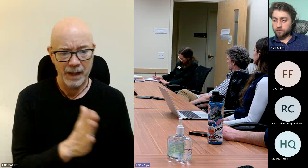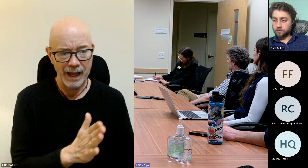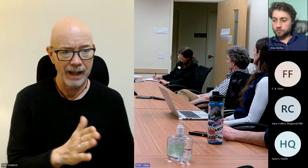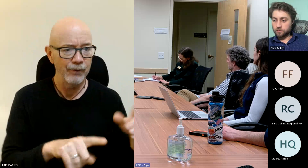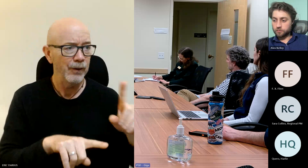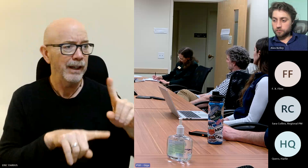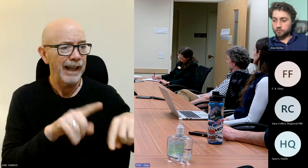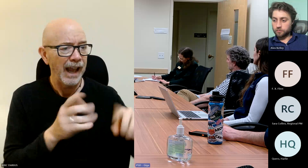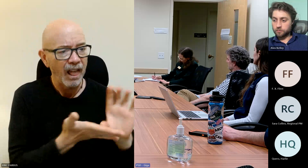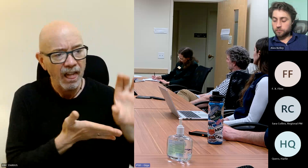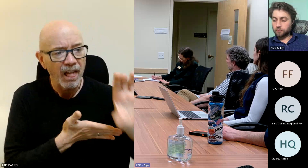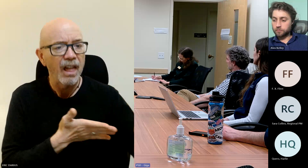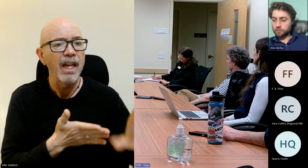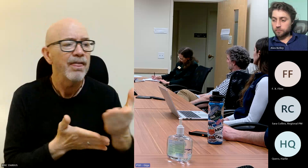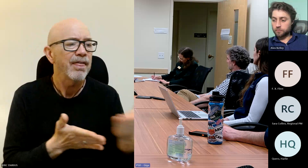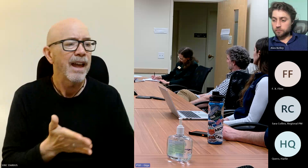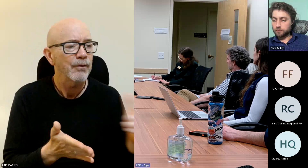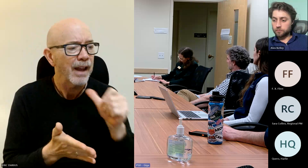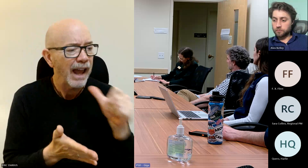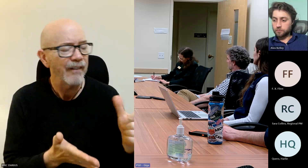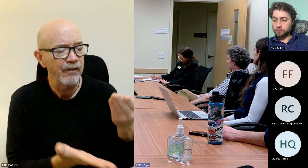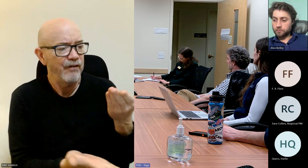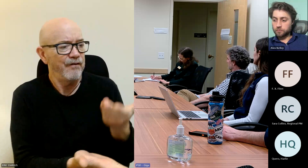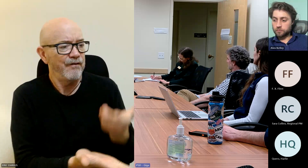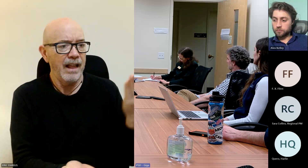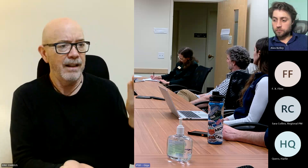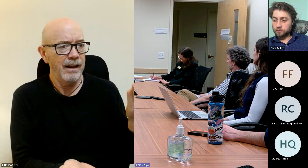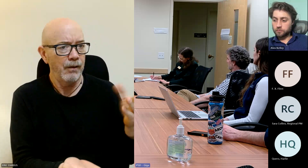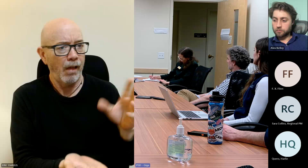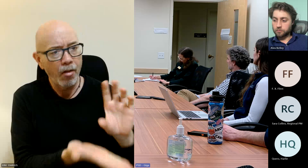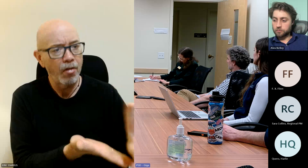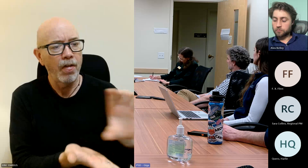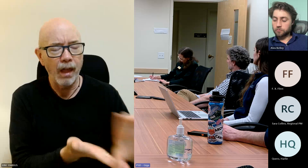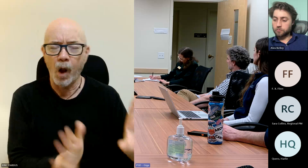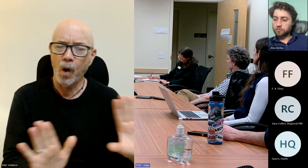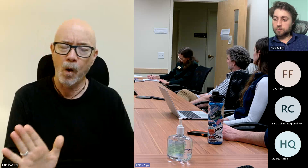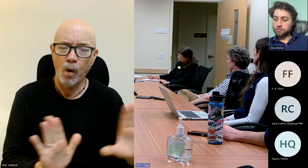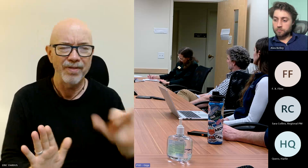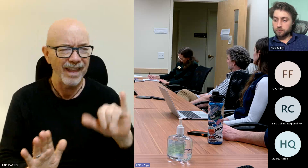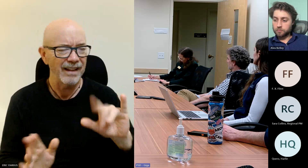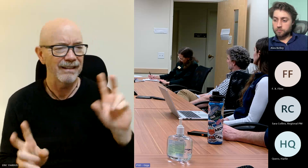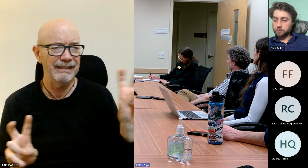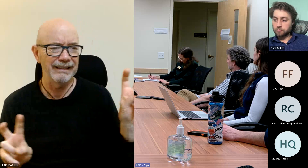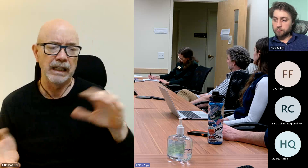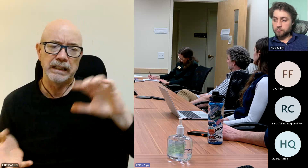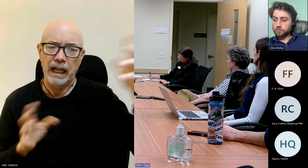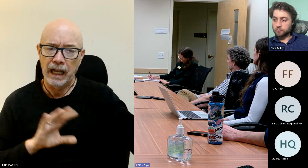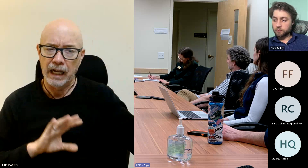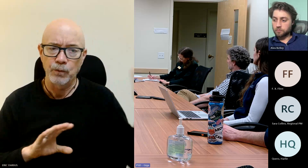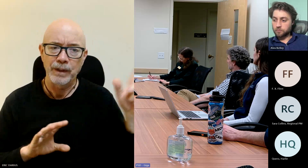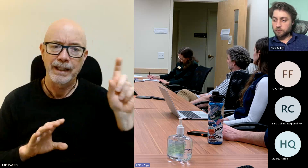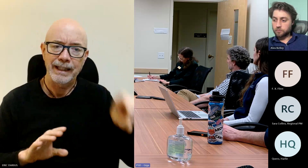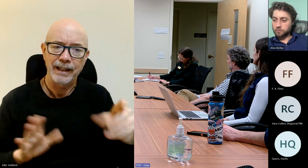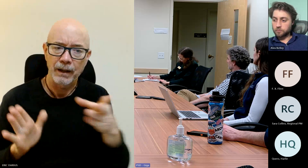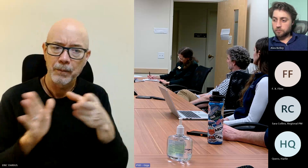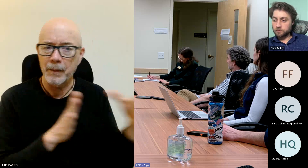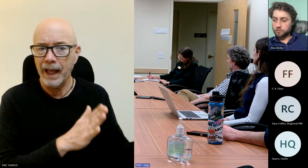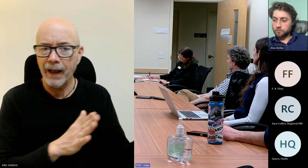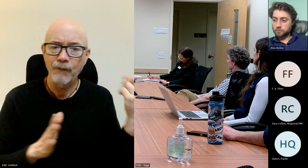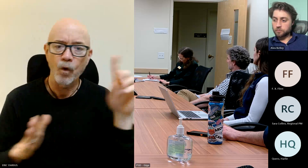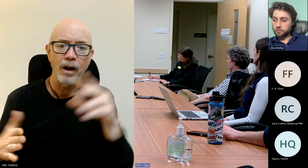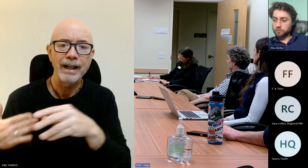it's chaos. And that's the purpose of a plan, is to guide those decisions. But if the plans haven't been done year after year after